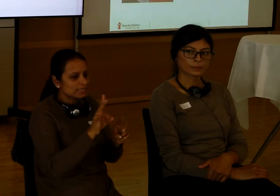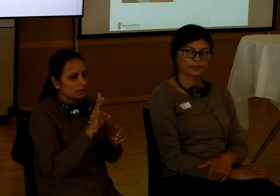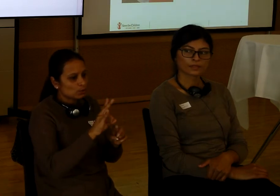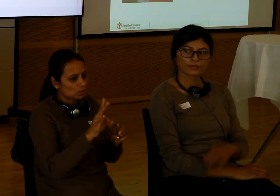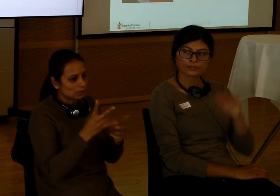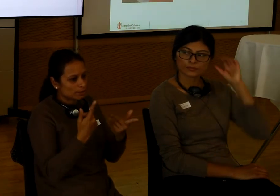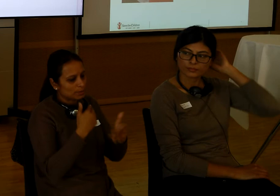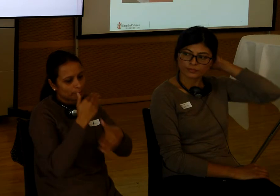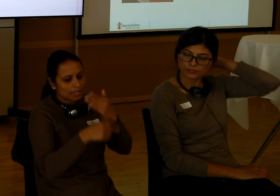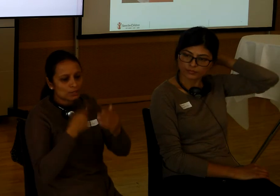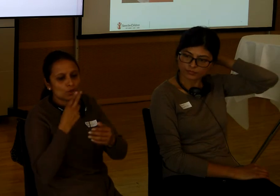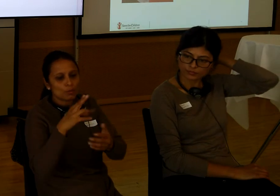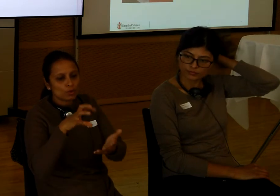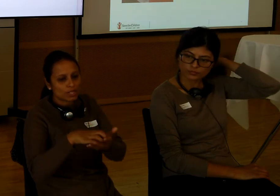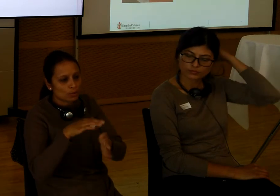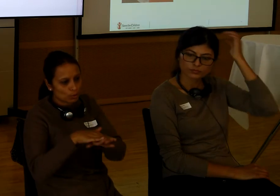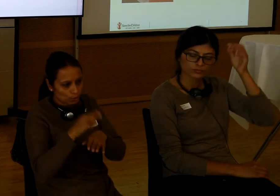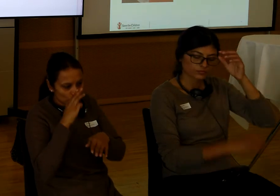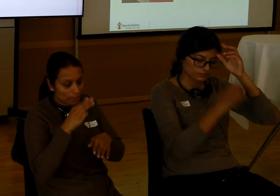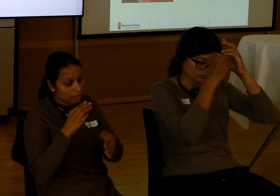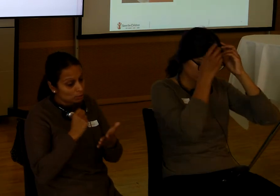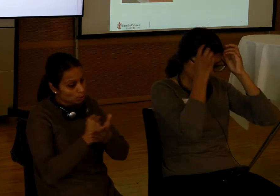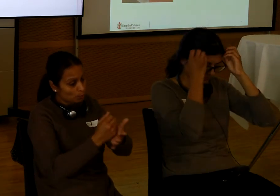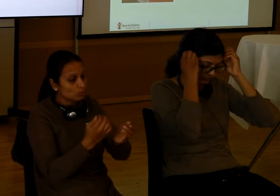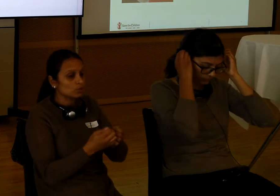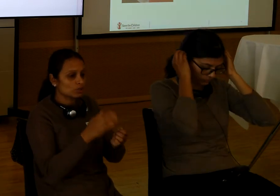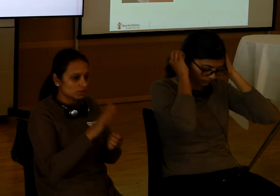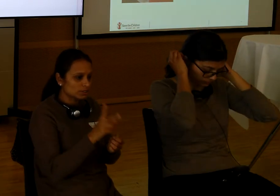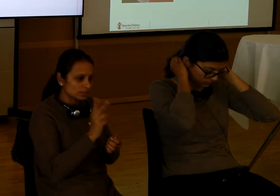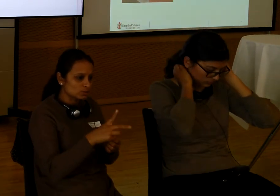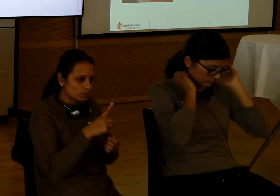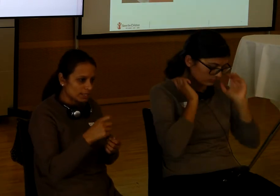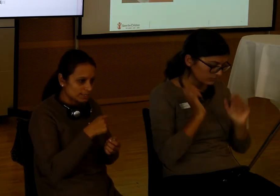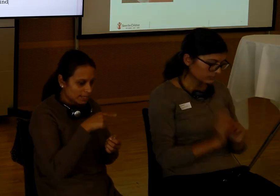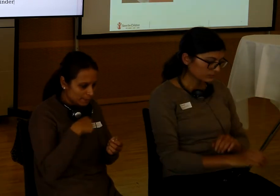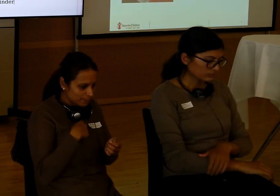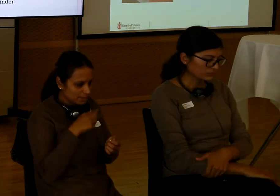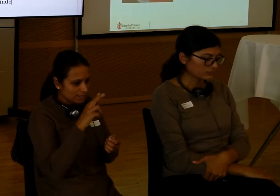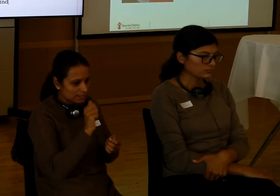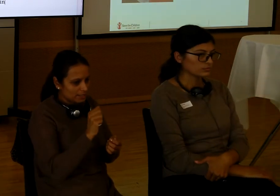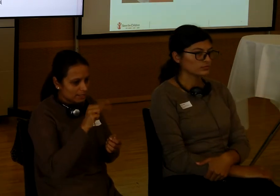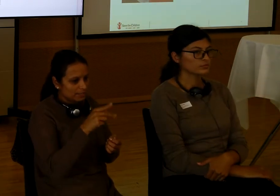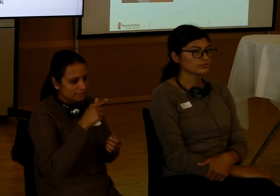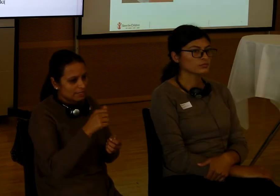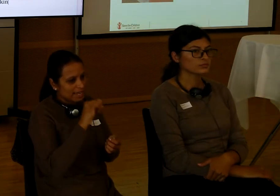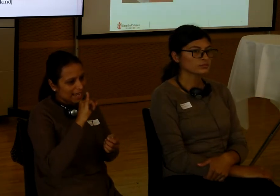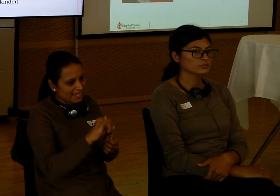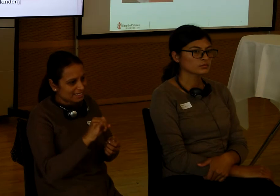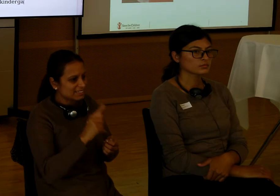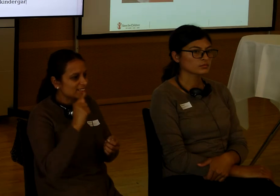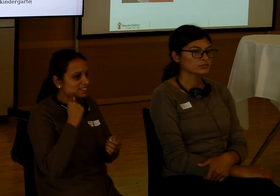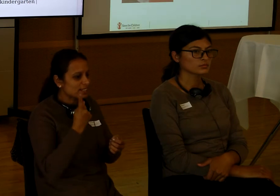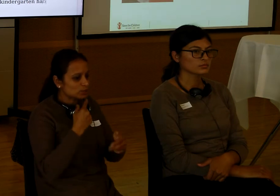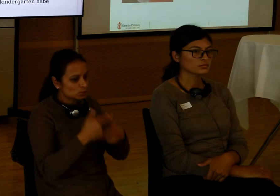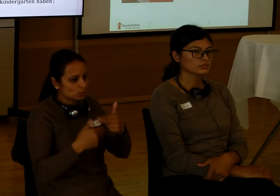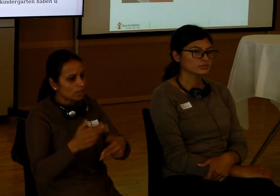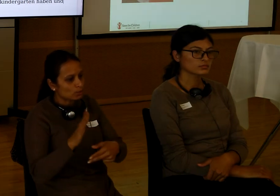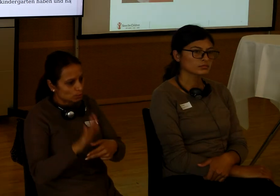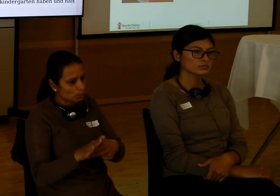inclusive kindergartens. For this purpose, we used empty classrooms in the regular public primary